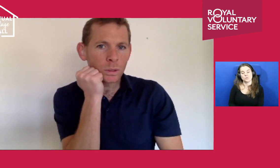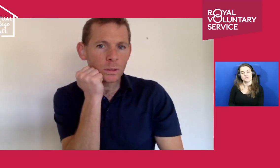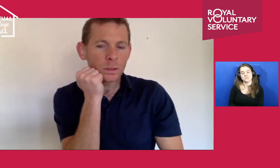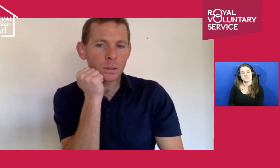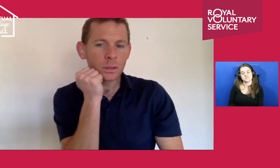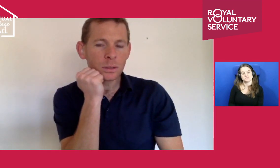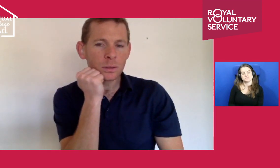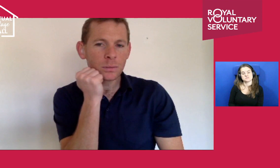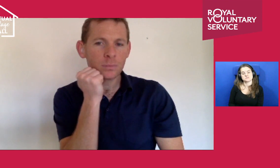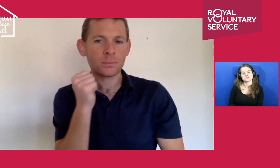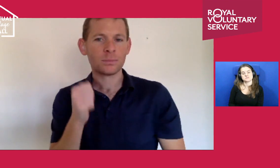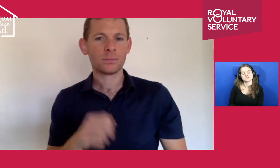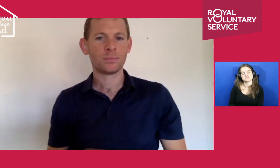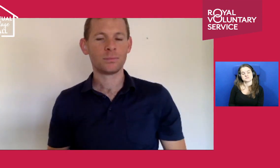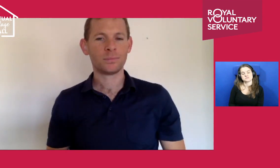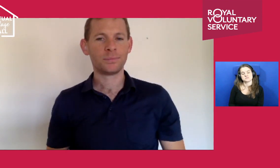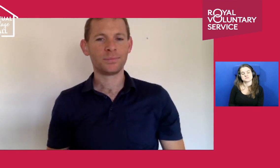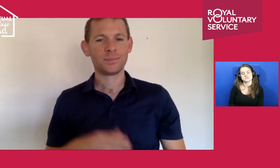Cold.